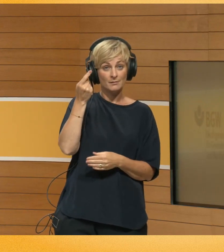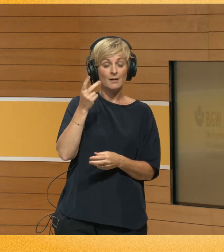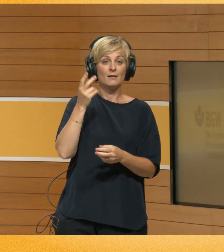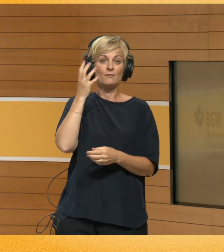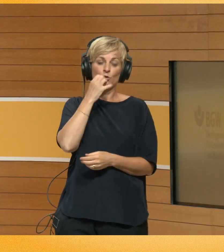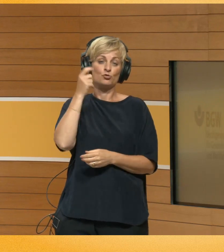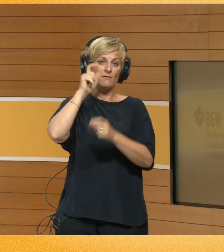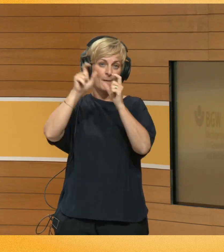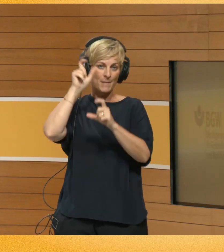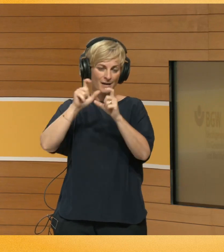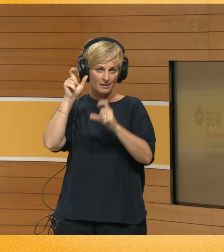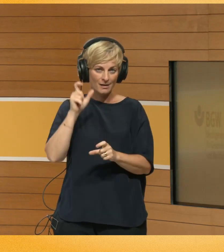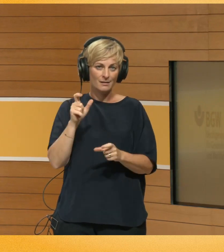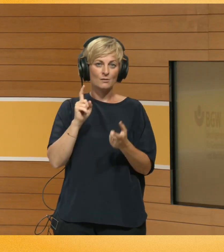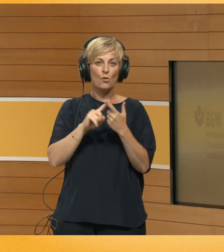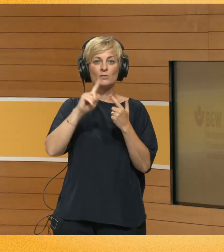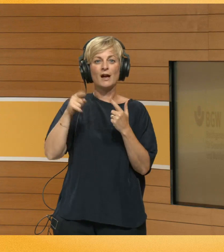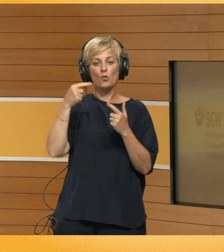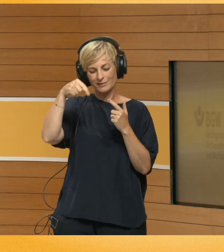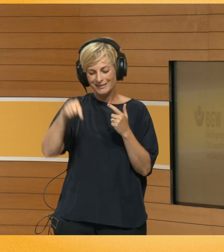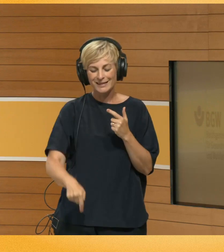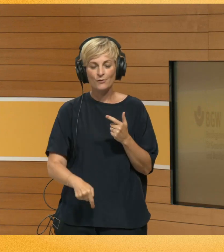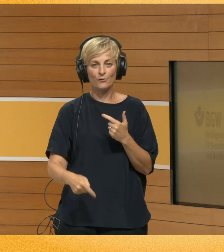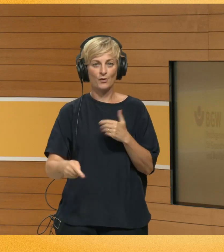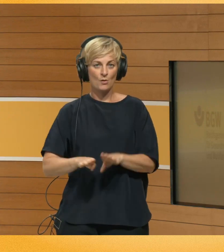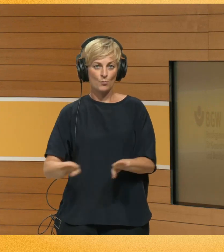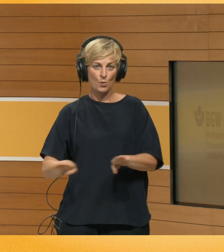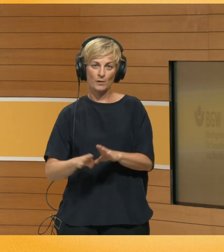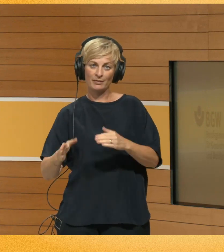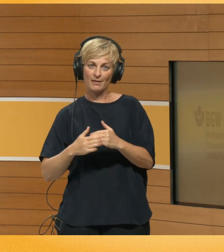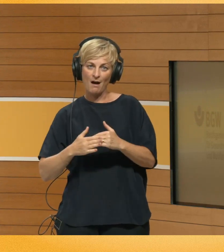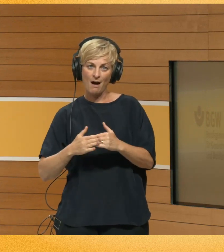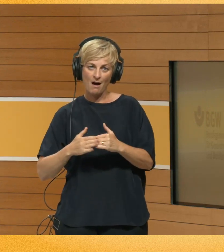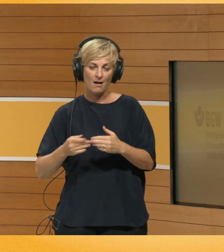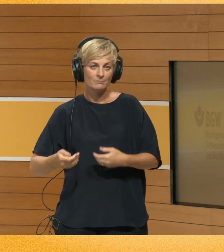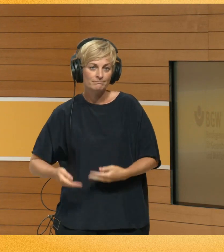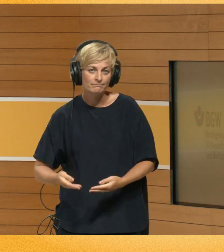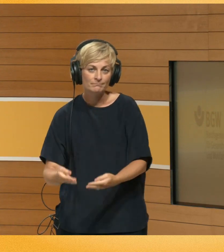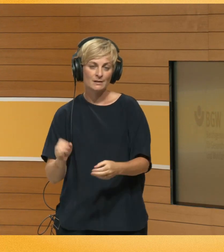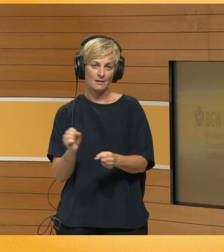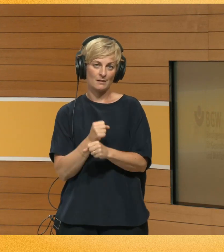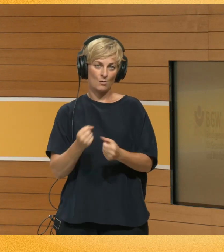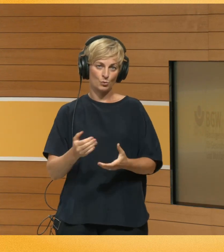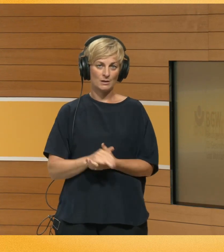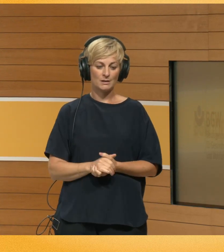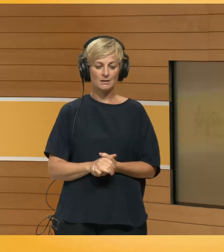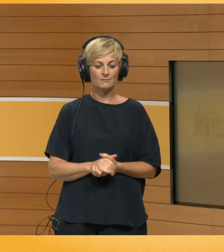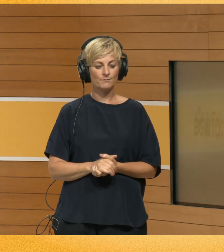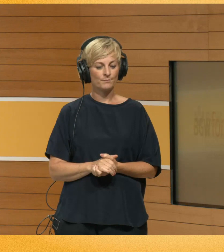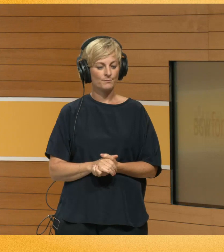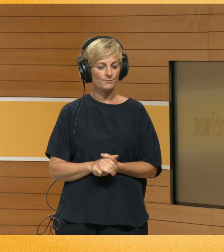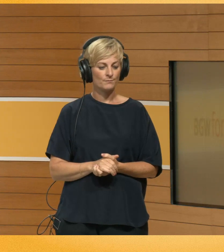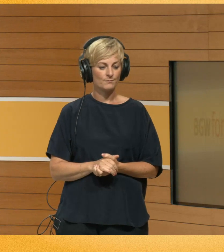floor level. So all these things, we kind of looked in detail and put it